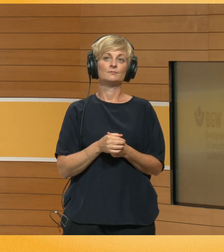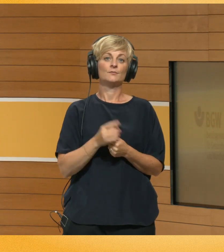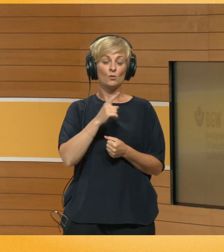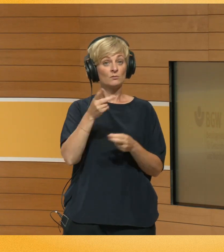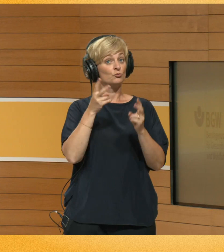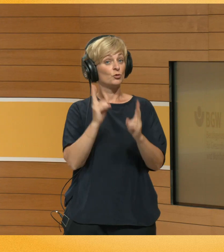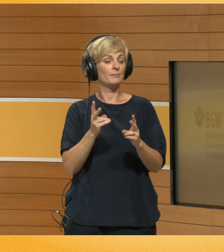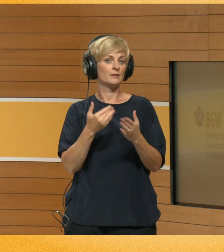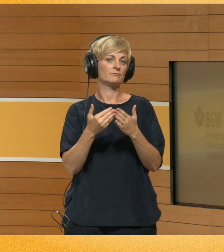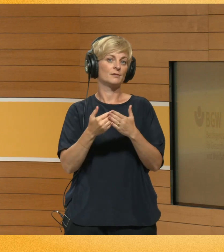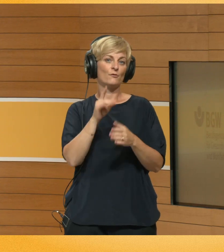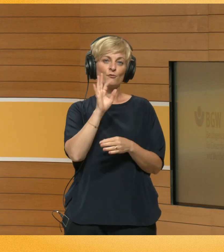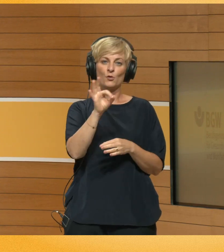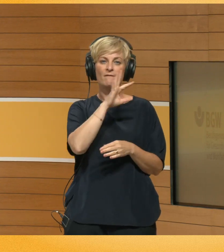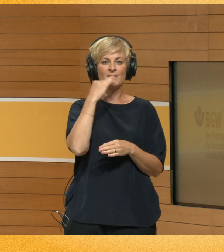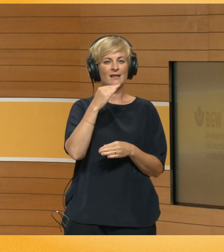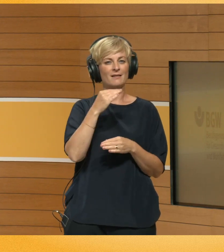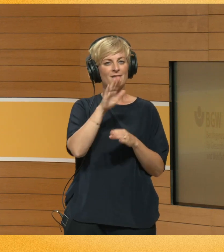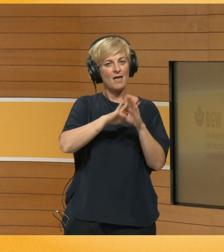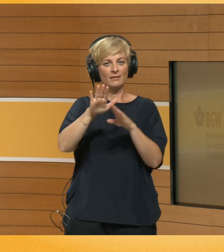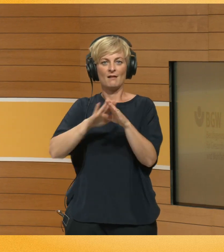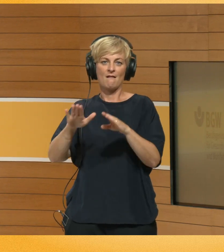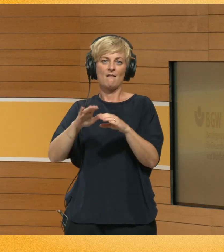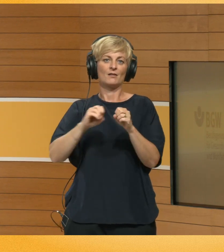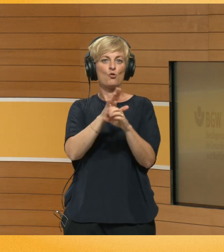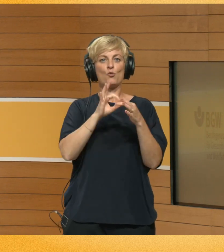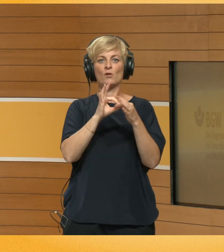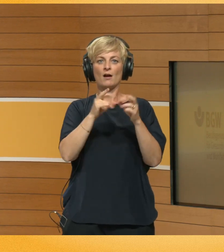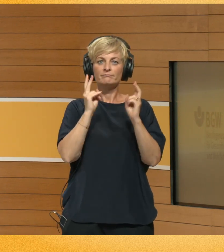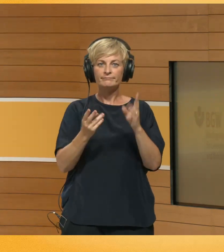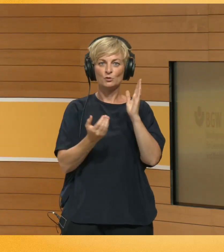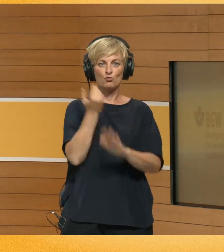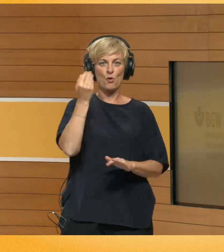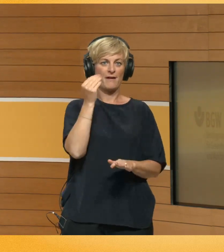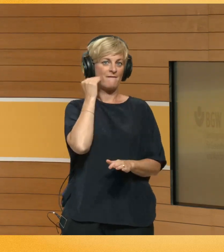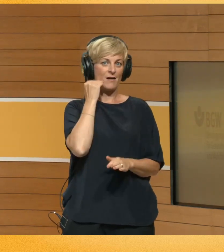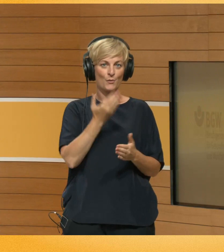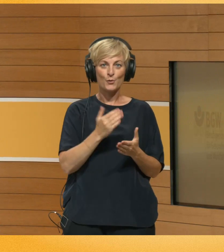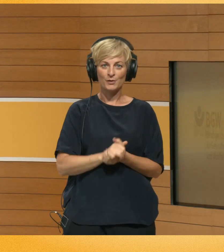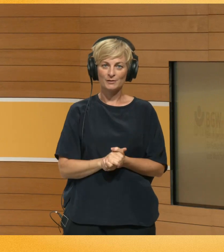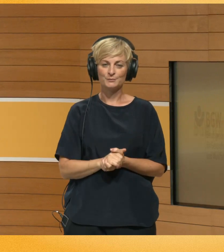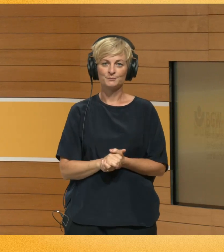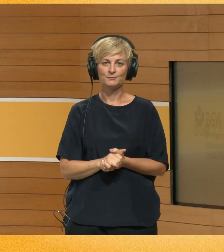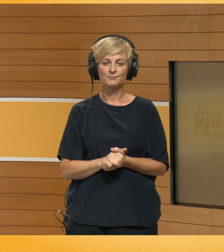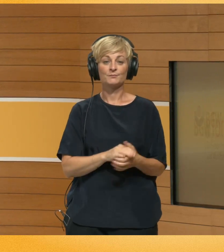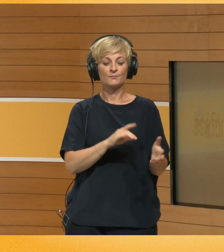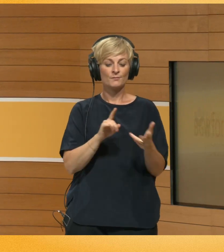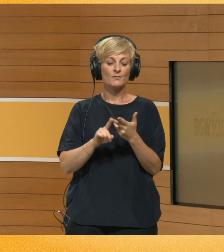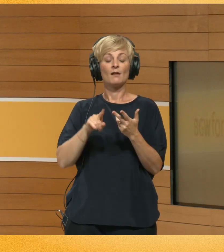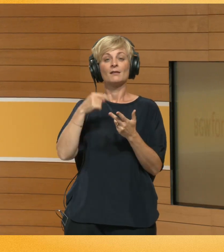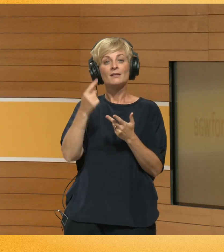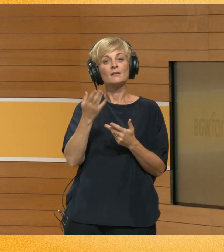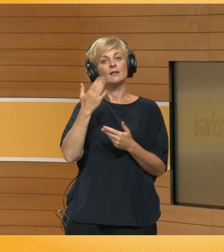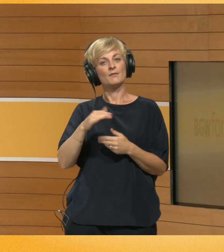particularly the incentive package system, the way Ghana's experience is, how we